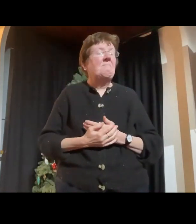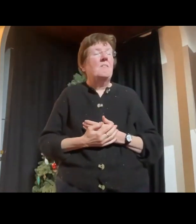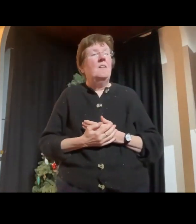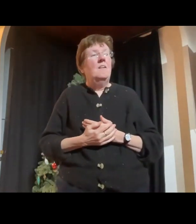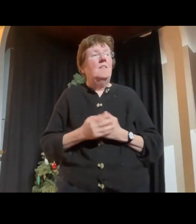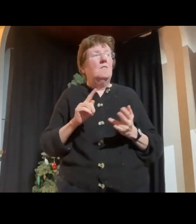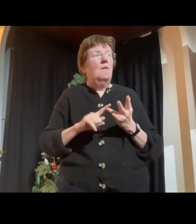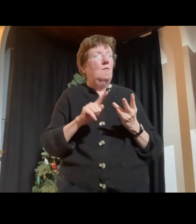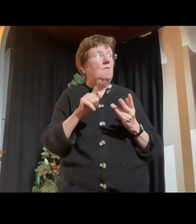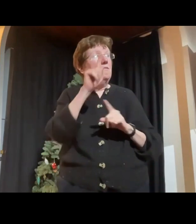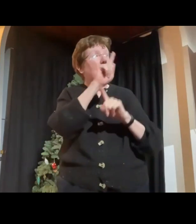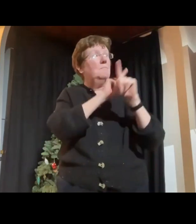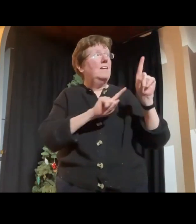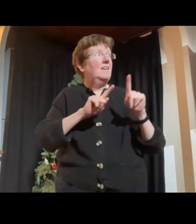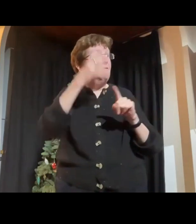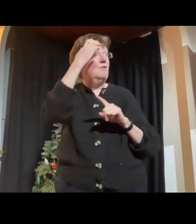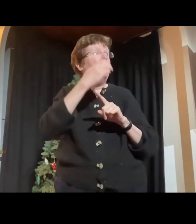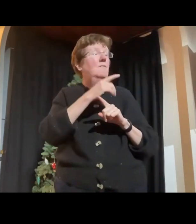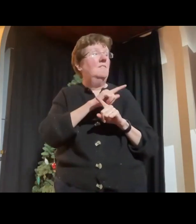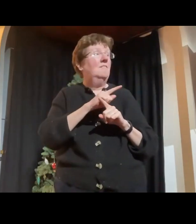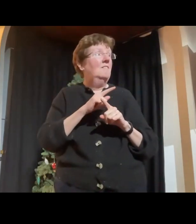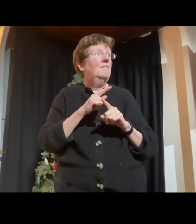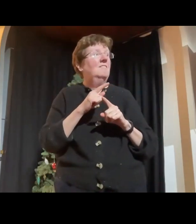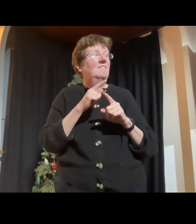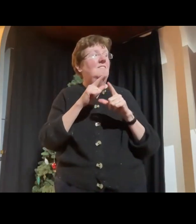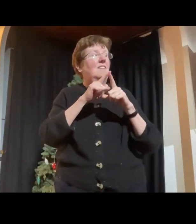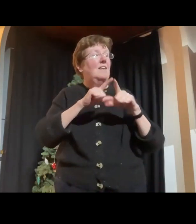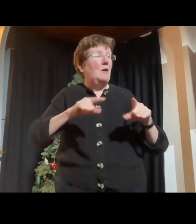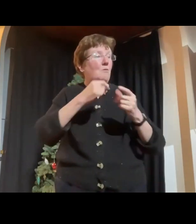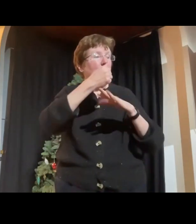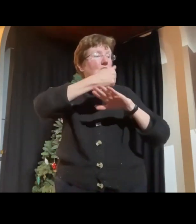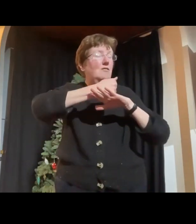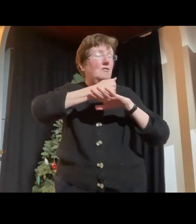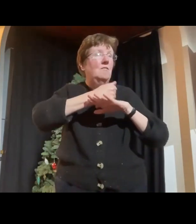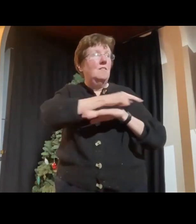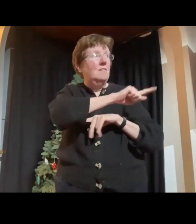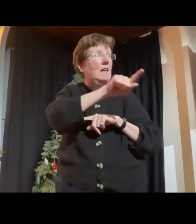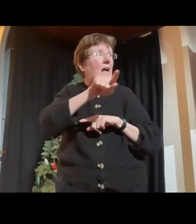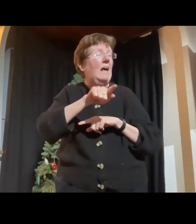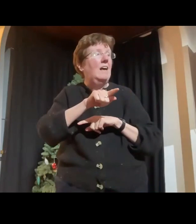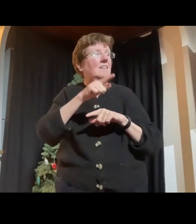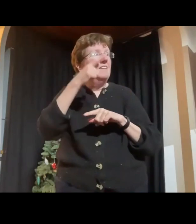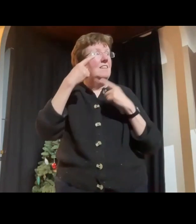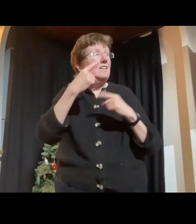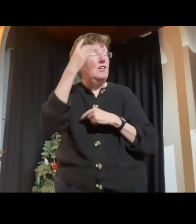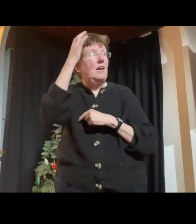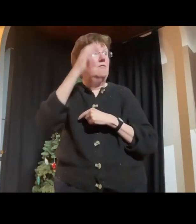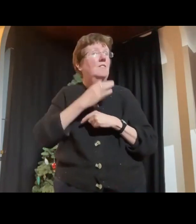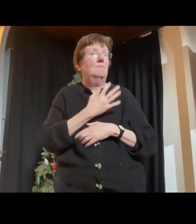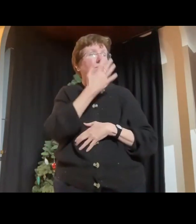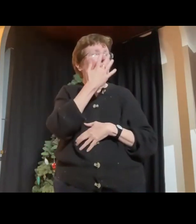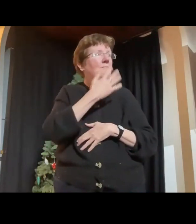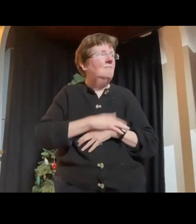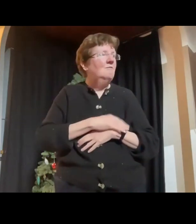schools. Every one of your BSL plans is too similar. And they realised that actually these